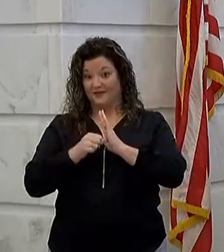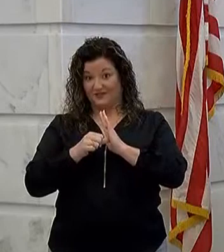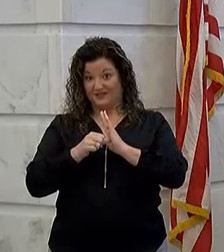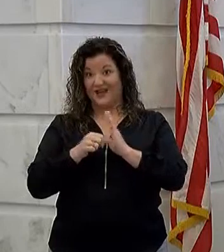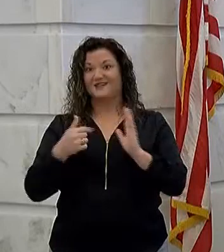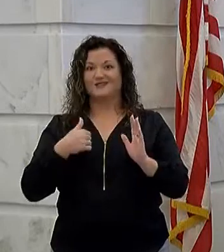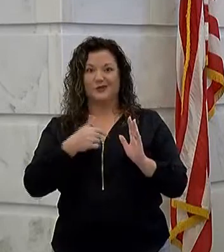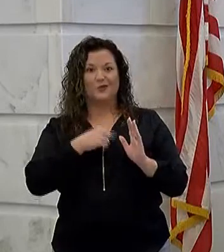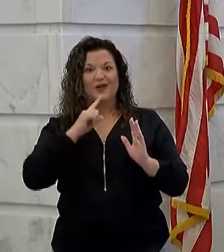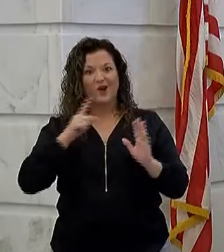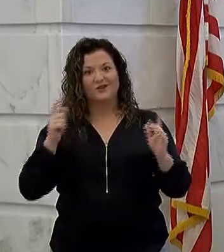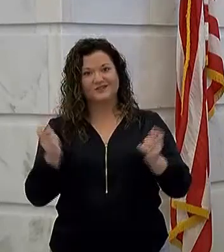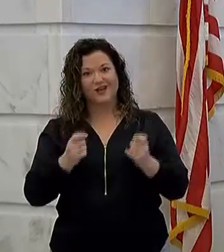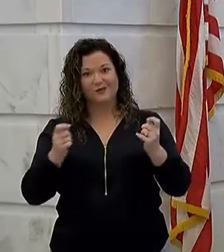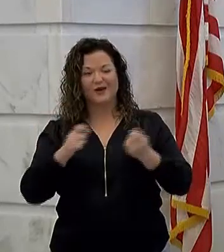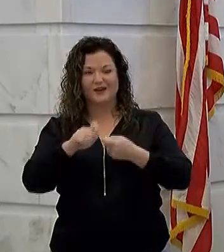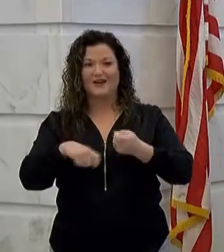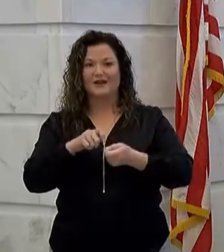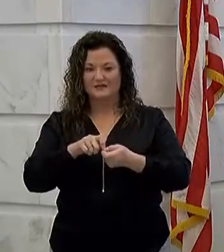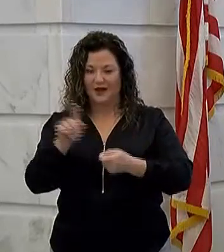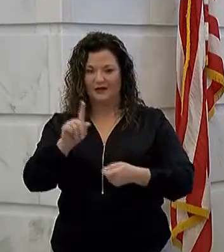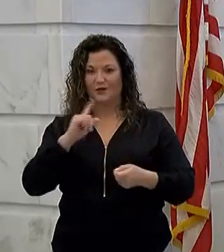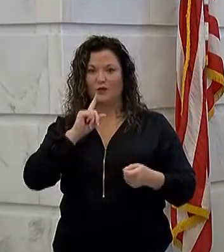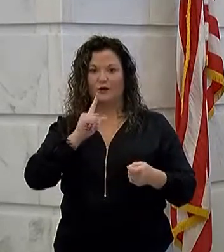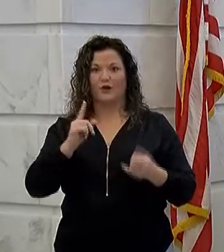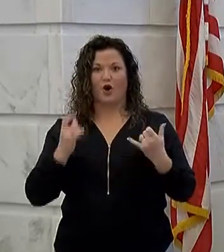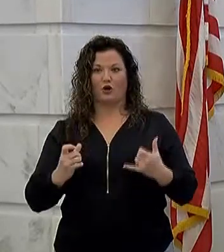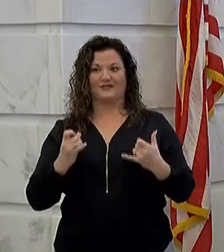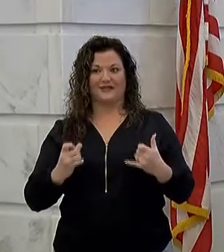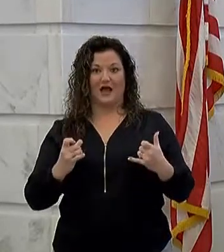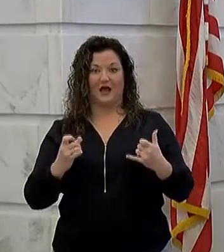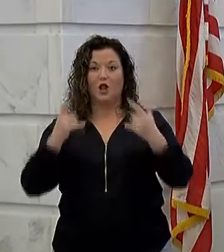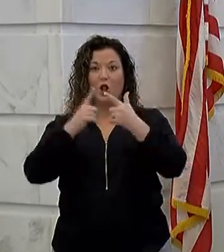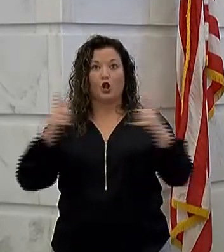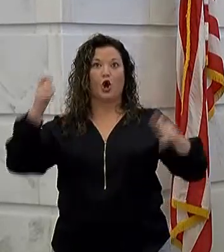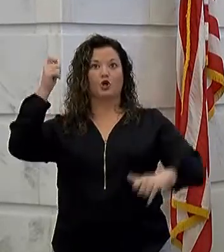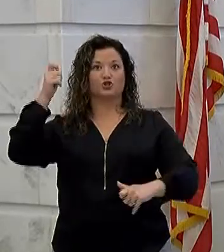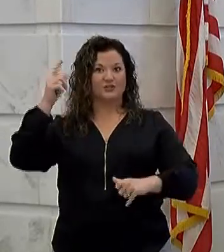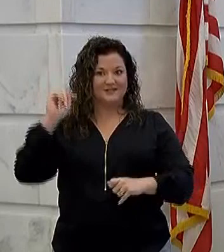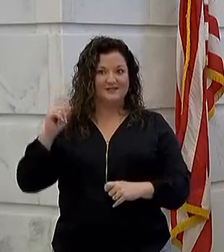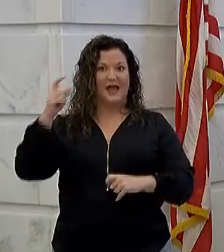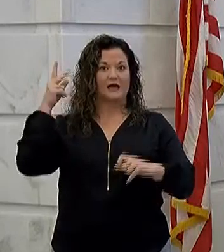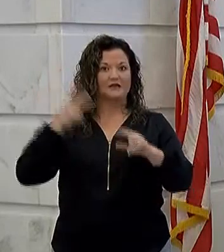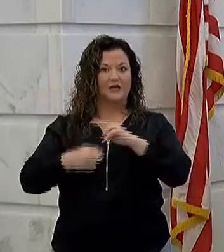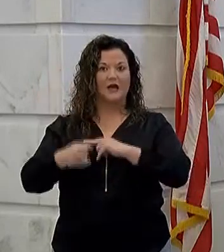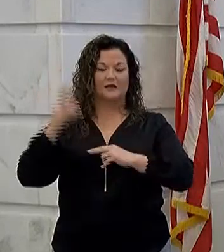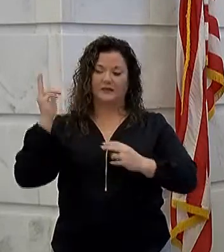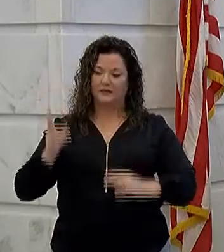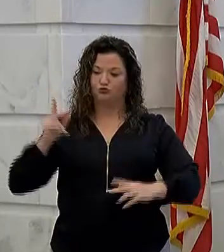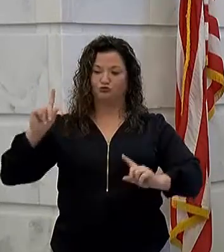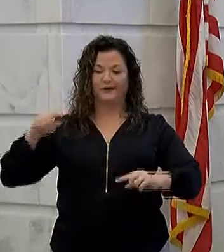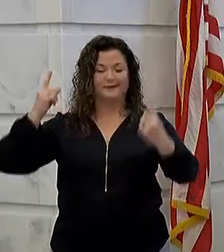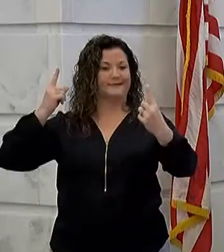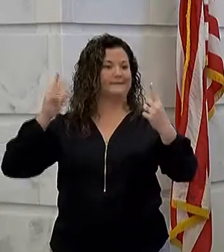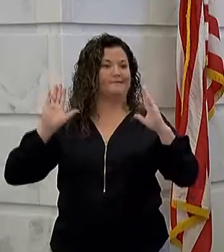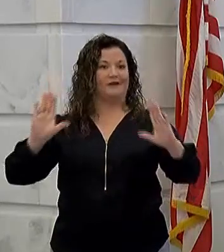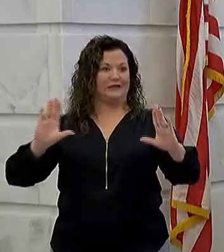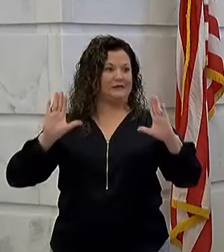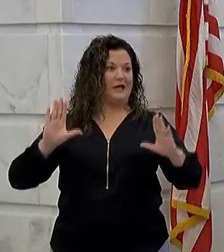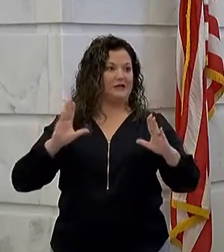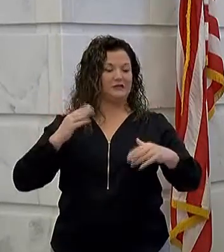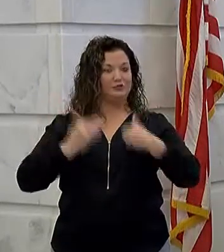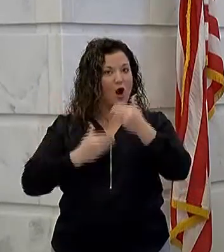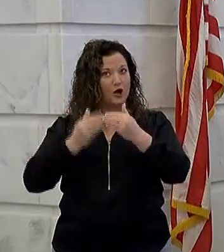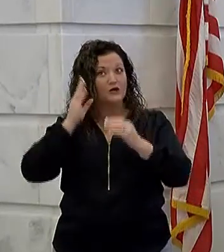we ought to celebrate exactly where we are today. The largest tax cut in history. We've made extraordinary progress. As